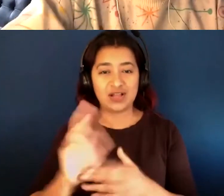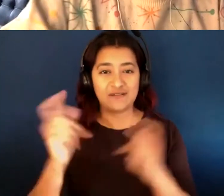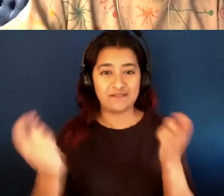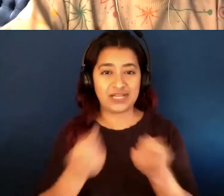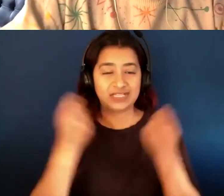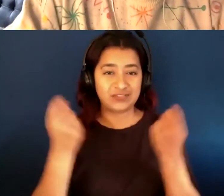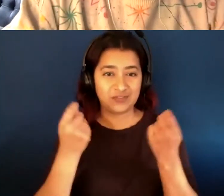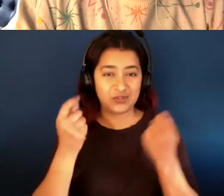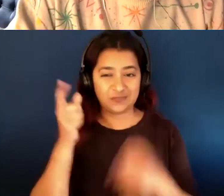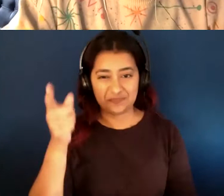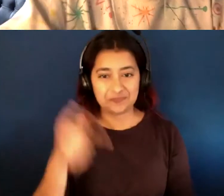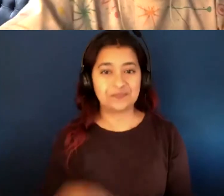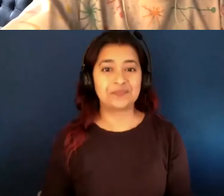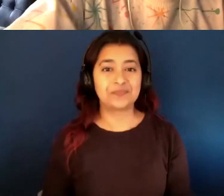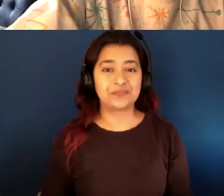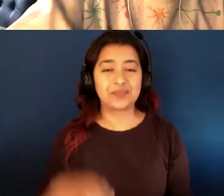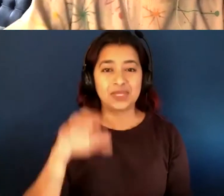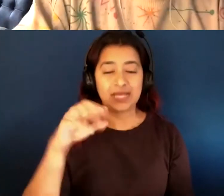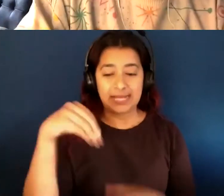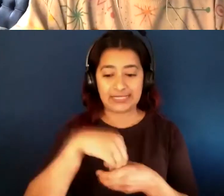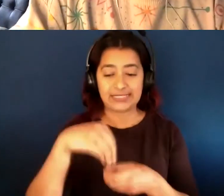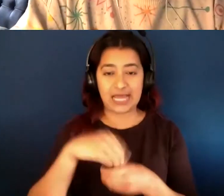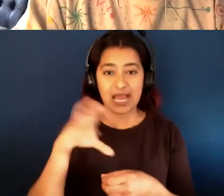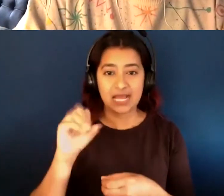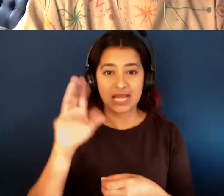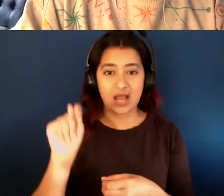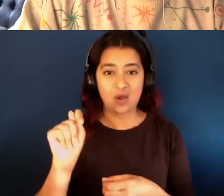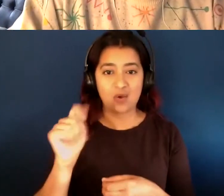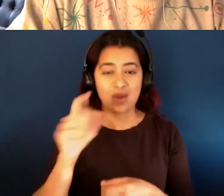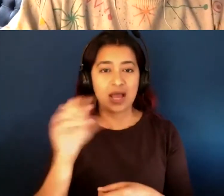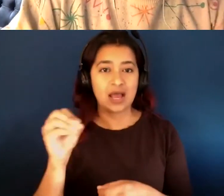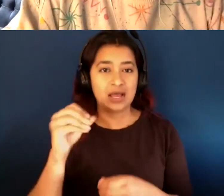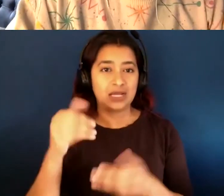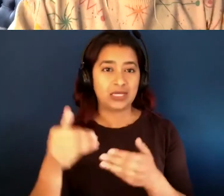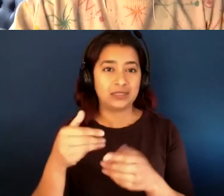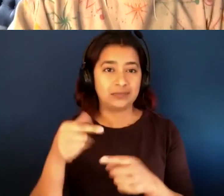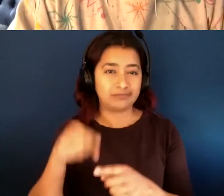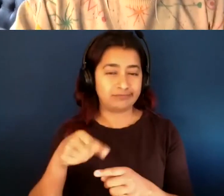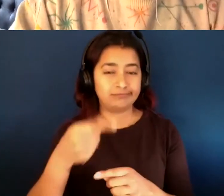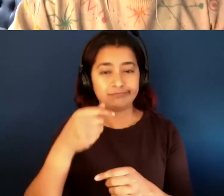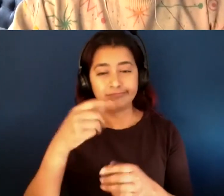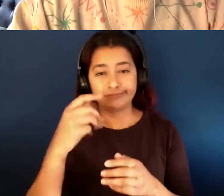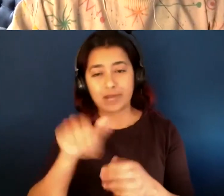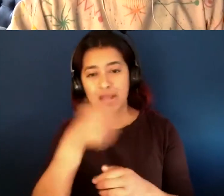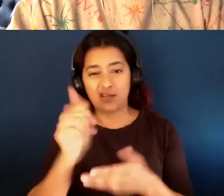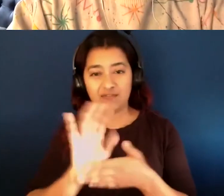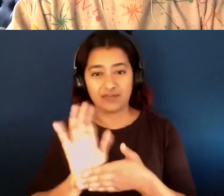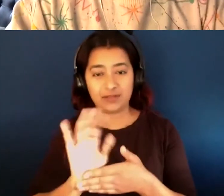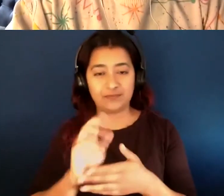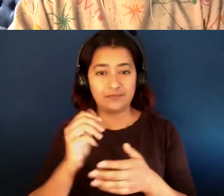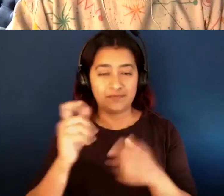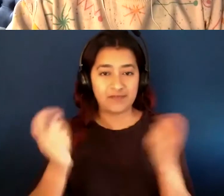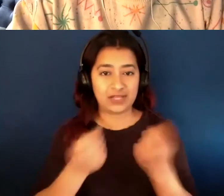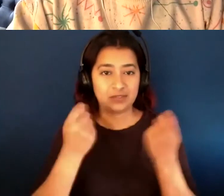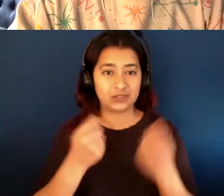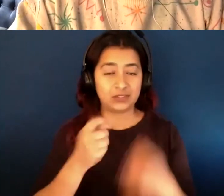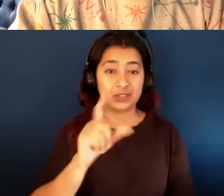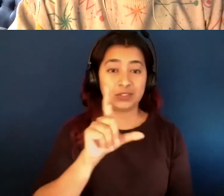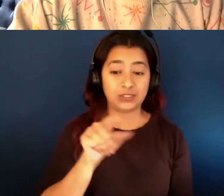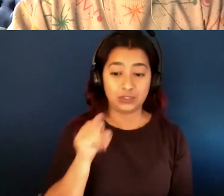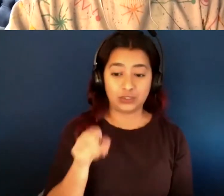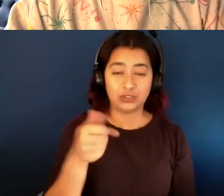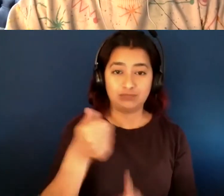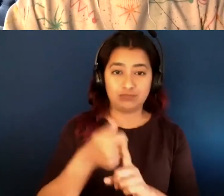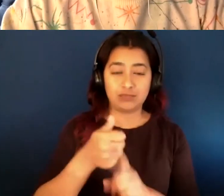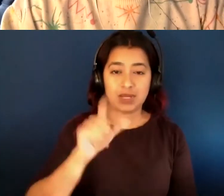Fusion, Inside Out, and Newsfest Film Festival. She was a 2019 to 2020